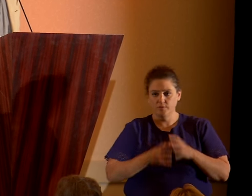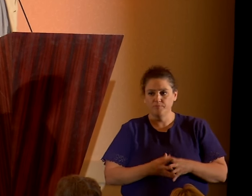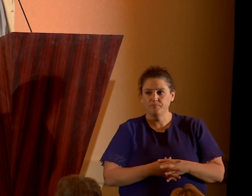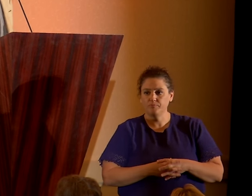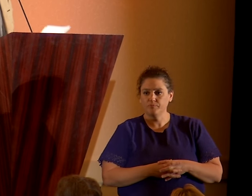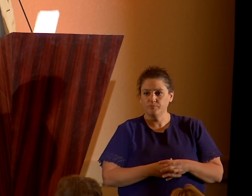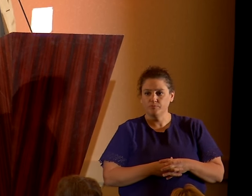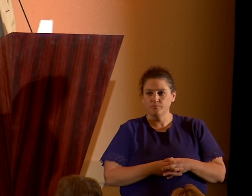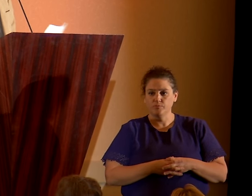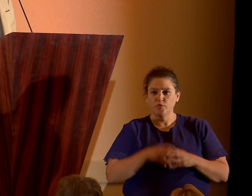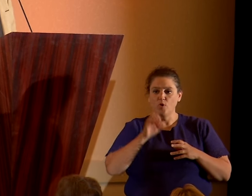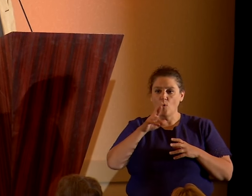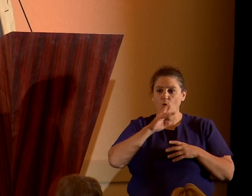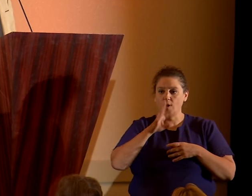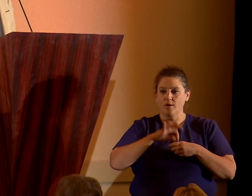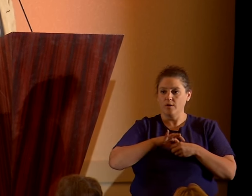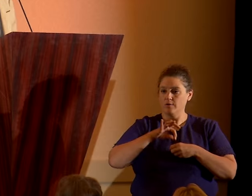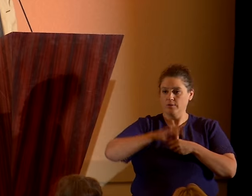Thank you.